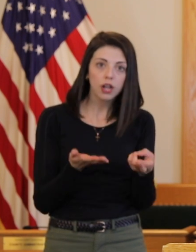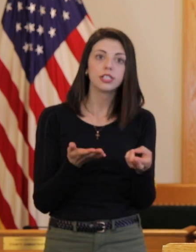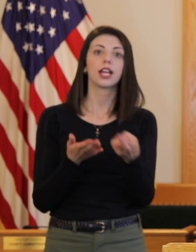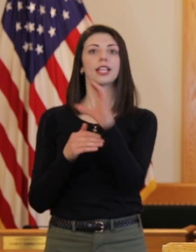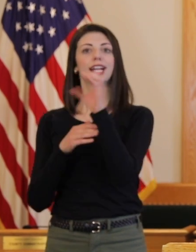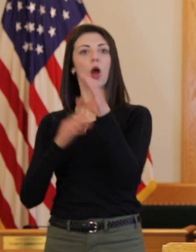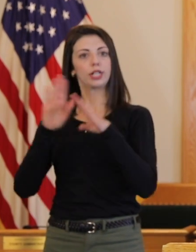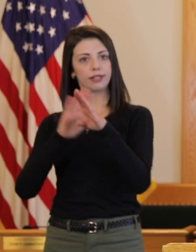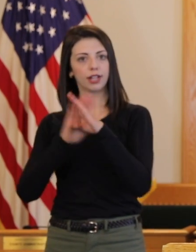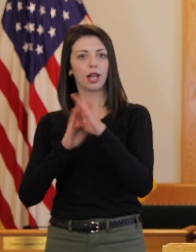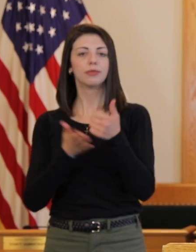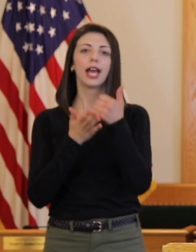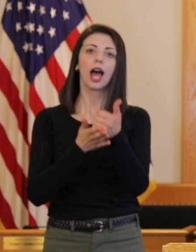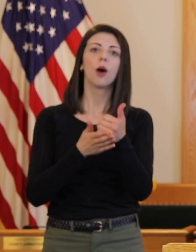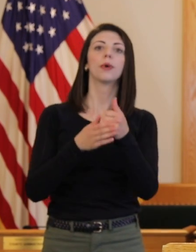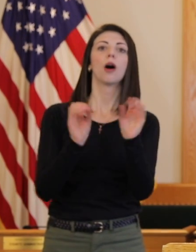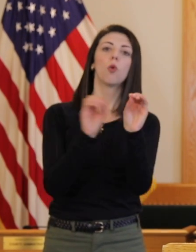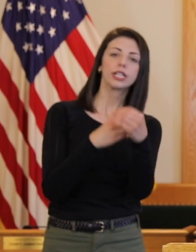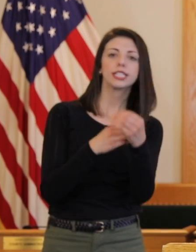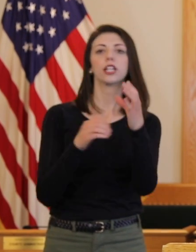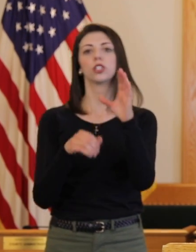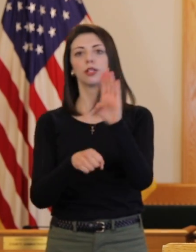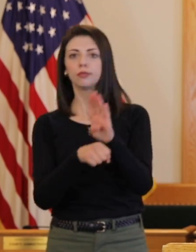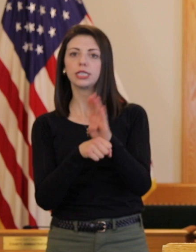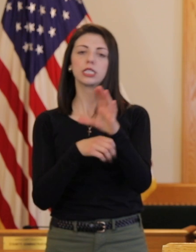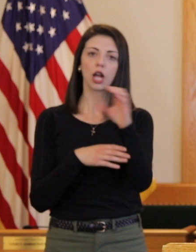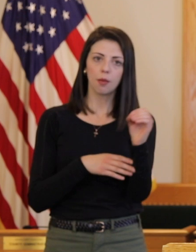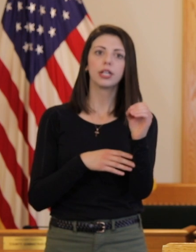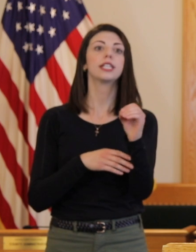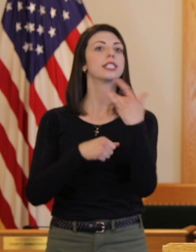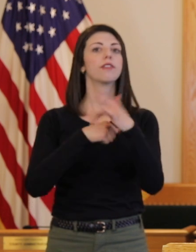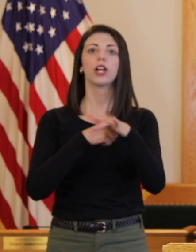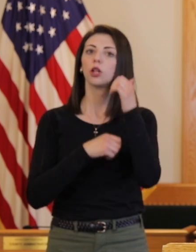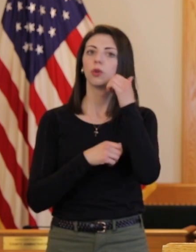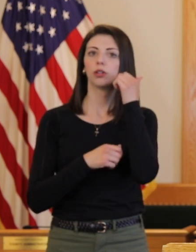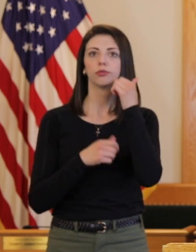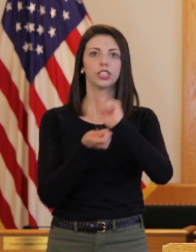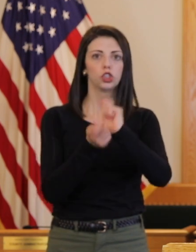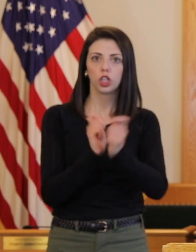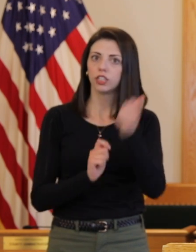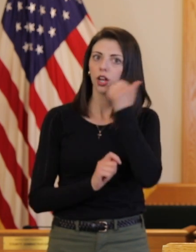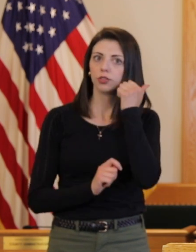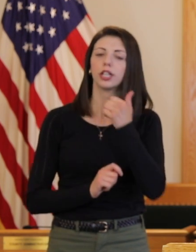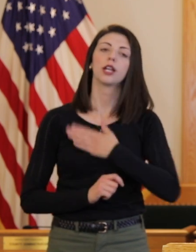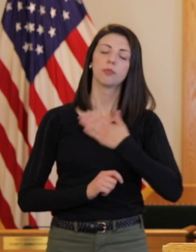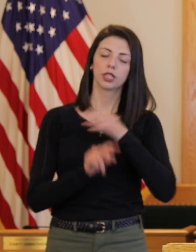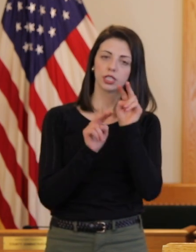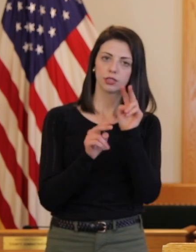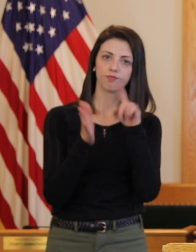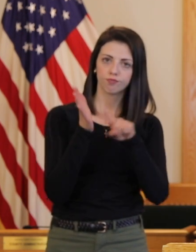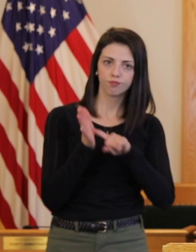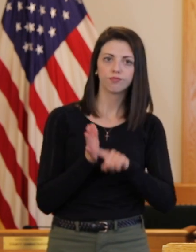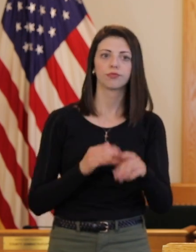businesses and organizations prepare for reopening. It is updated daily, and I encourage you to use it. The members of the Central New